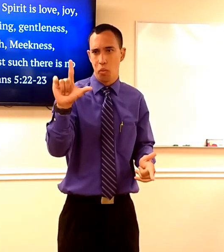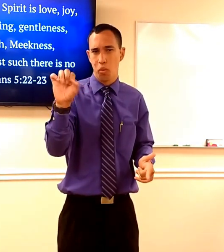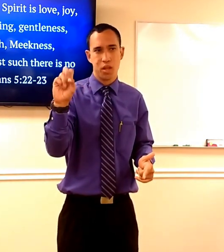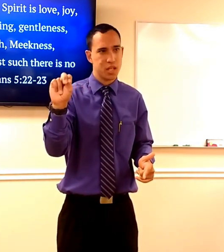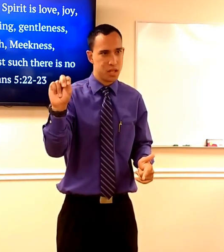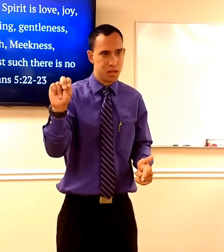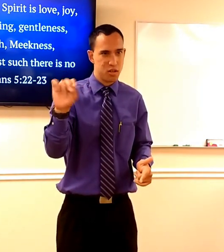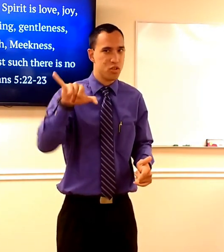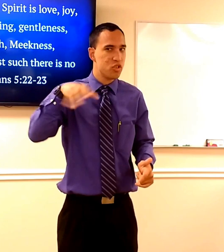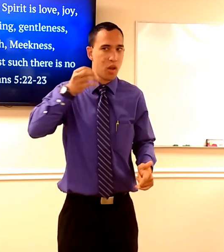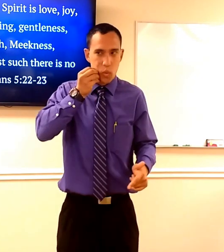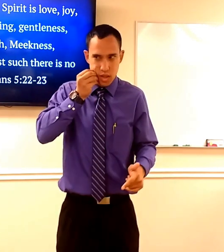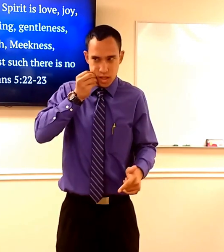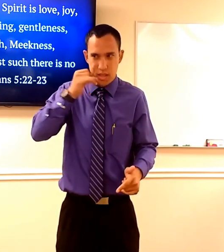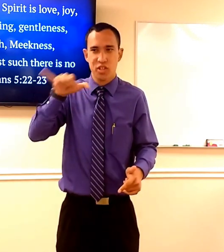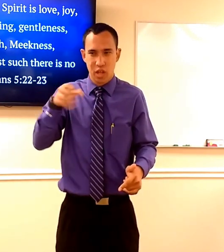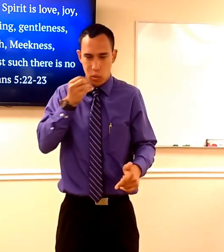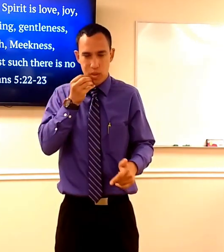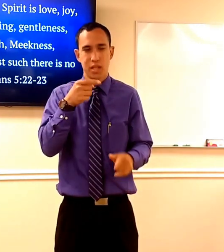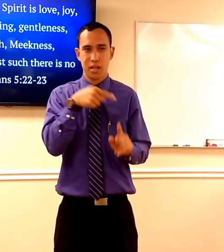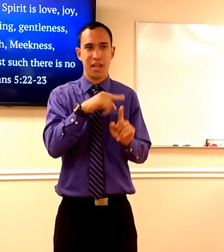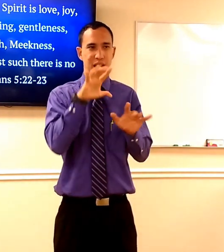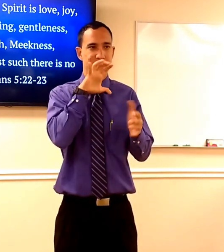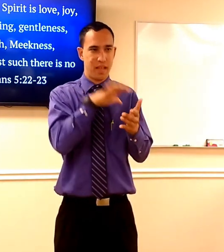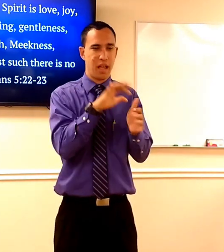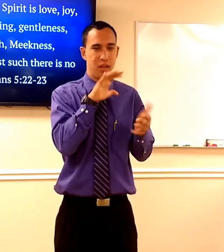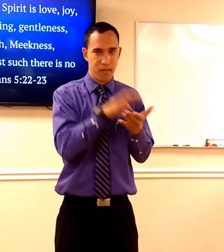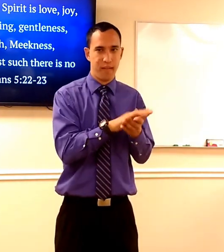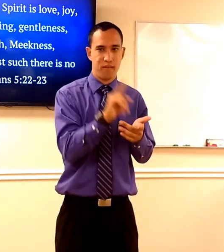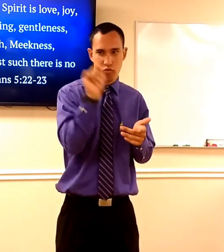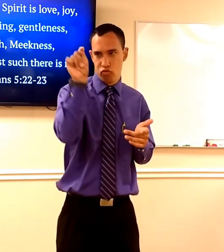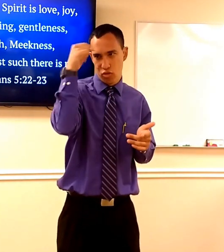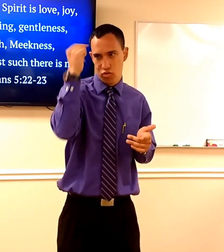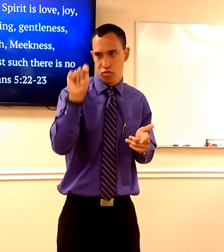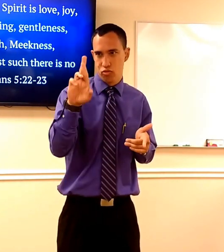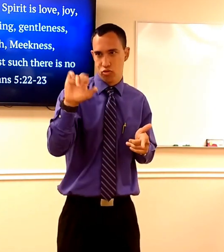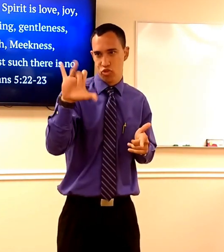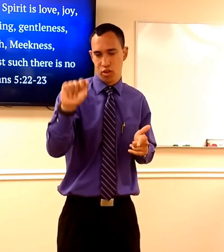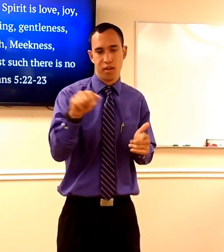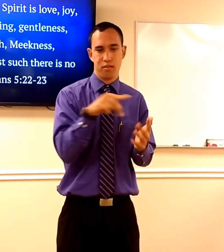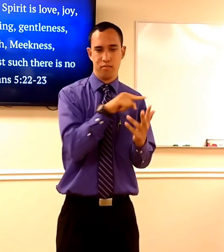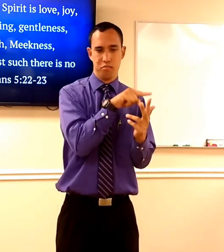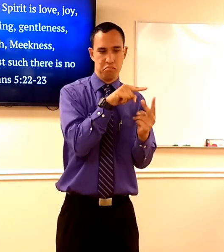it's John Olson, and his wife, Hesha Olson,